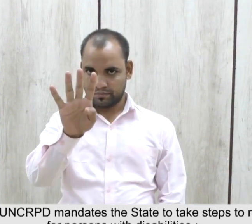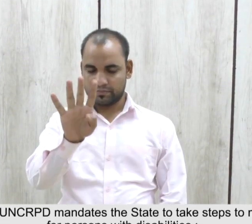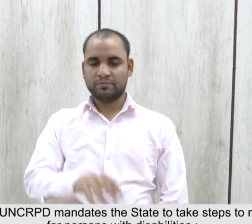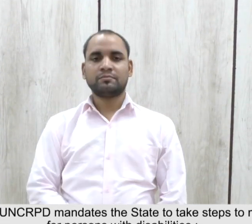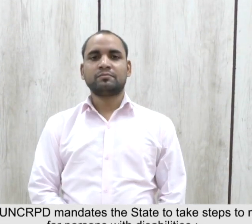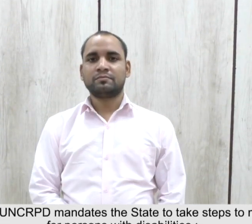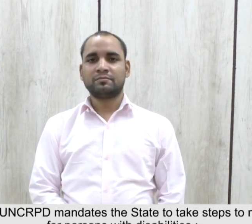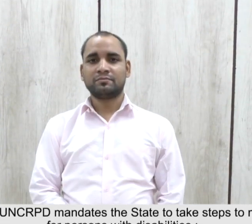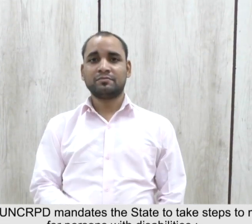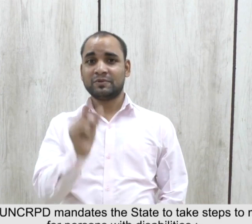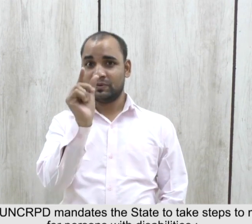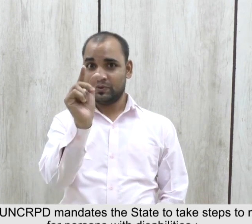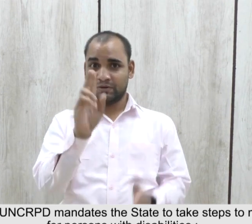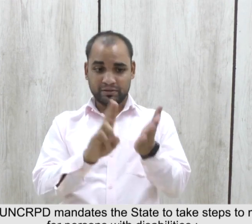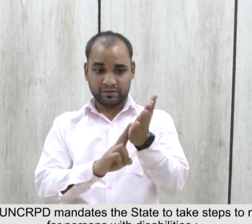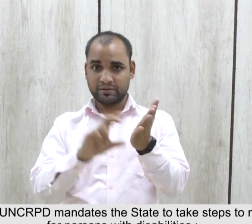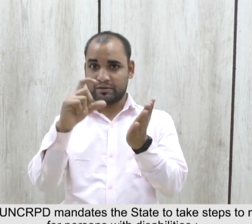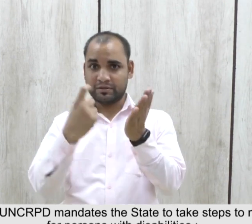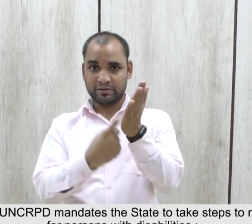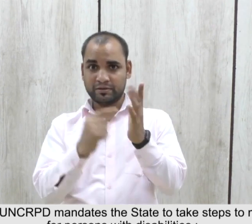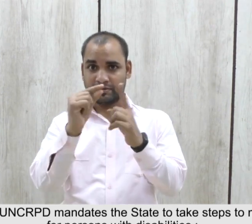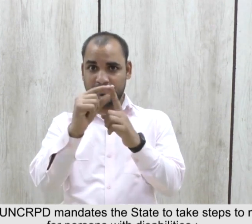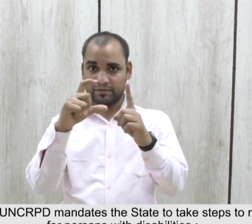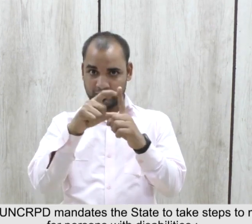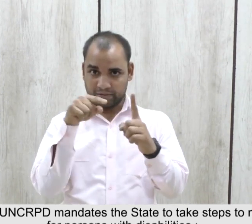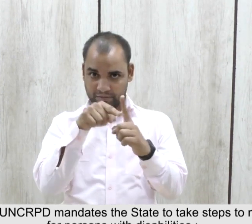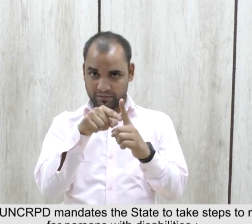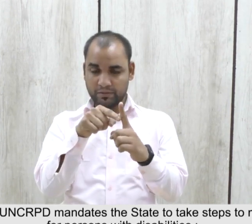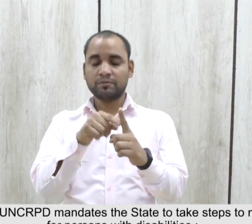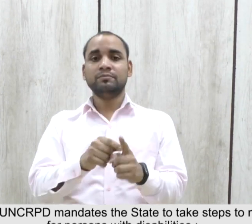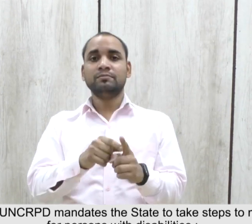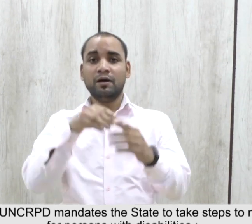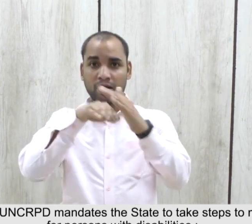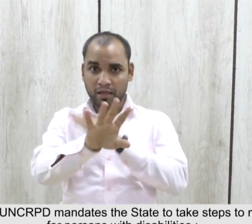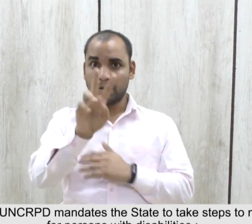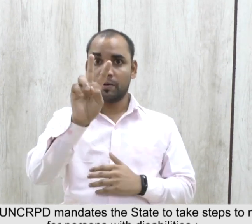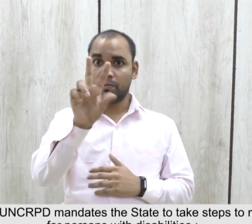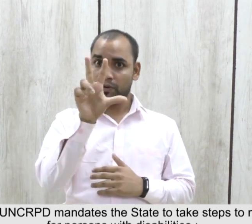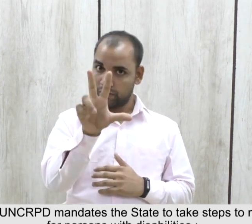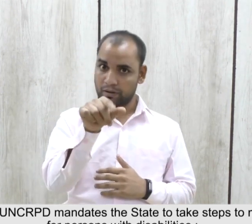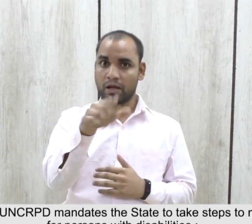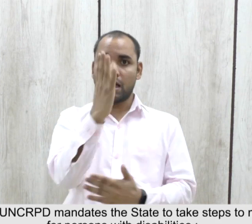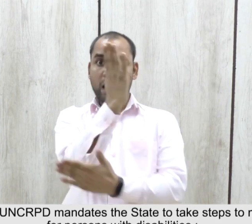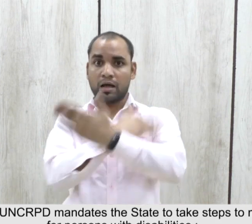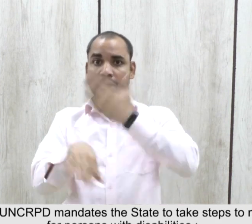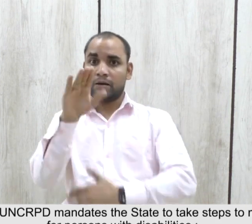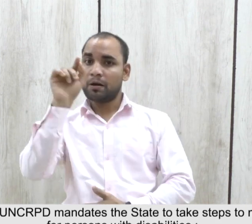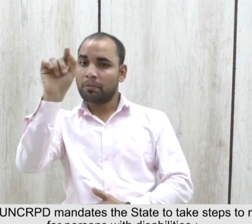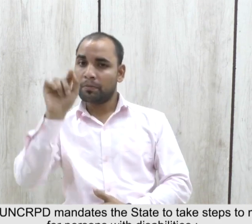11.4. Article 28 of the UNCRPD. Mandates the state to take steps to make the provisions for persons